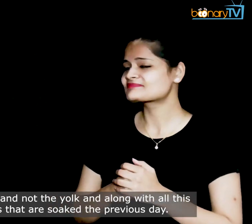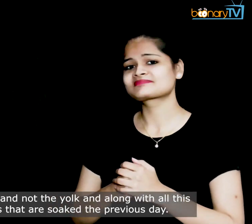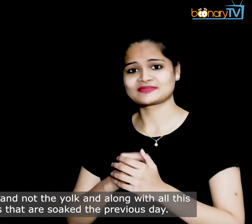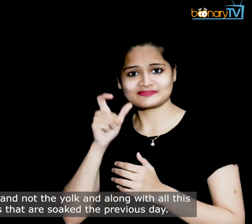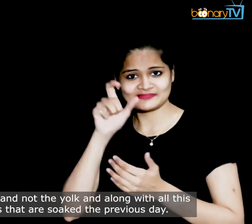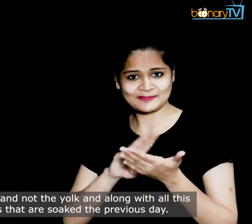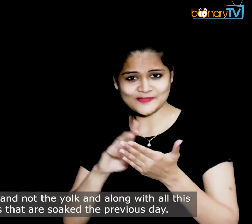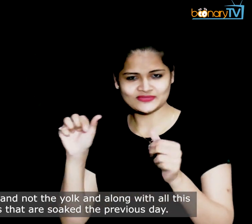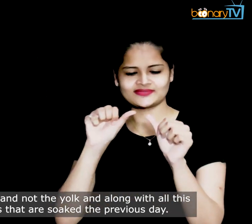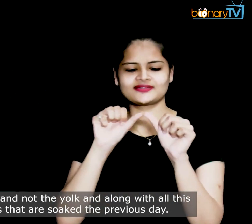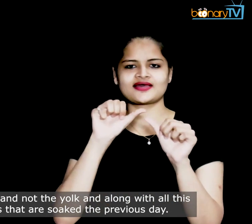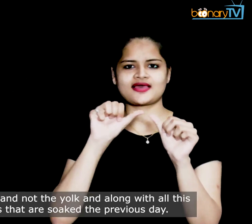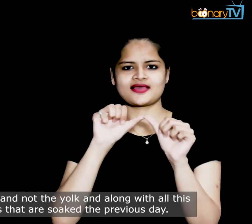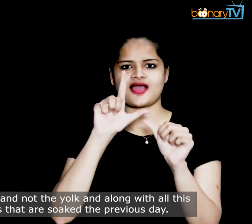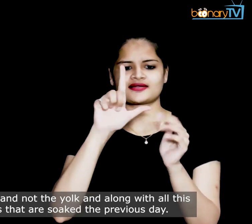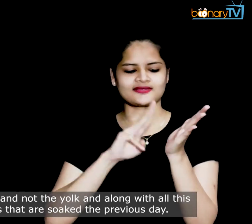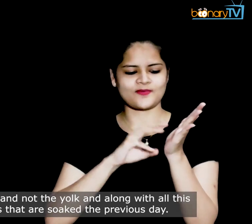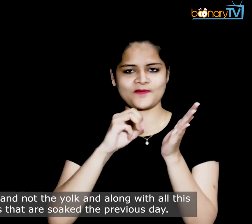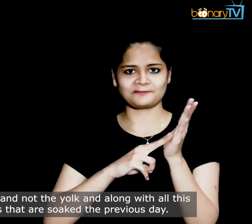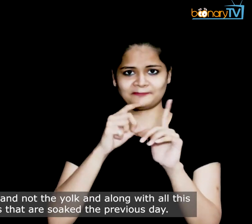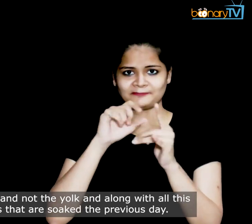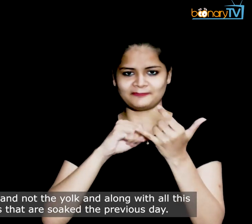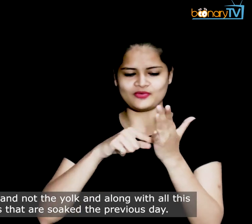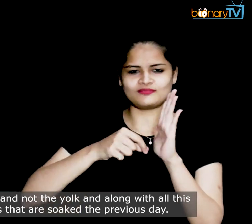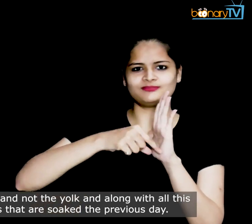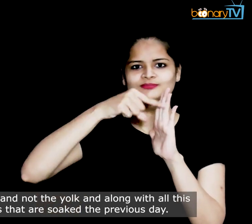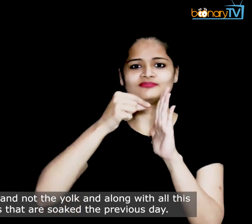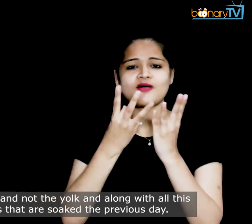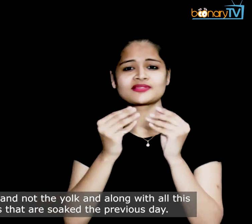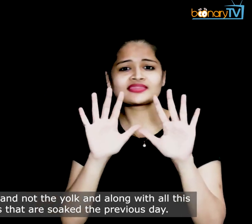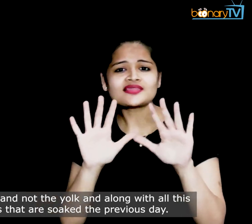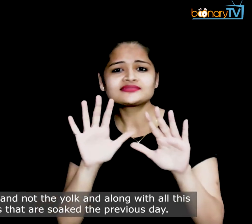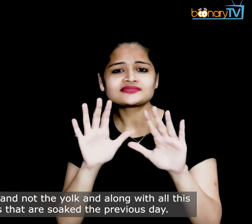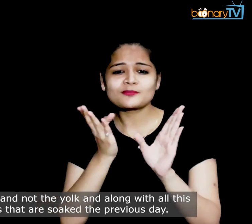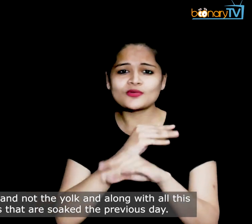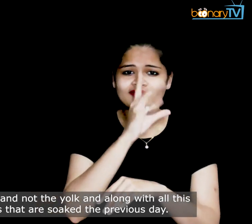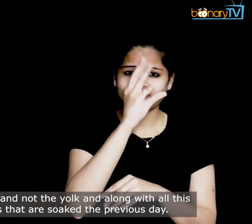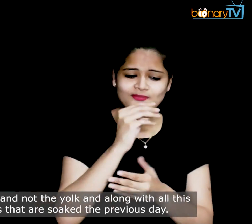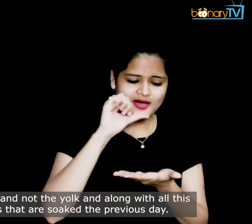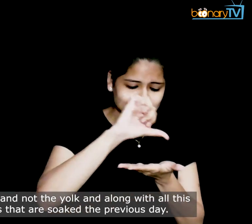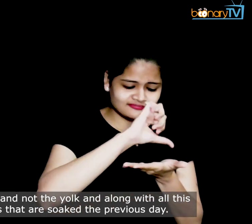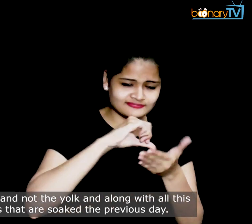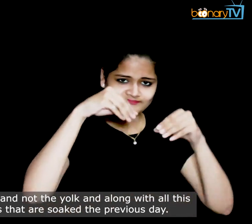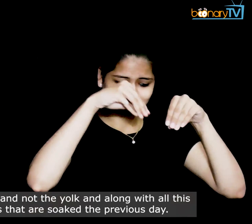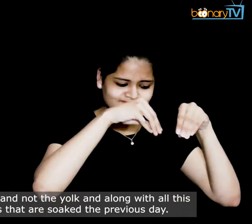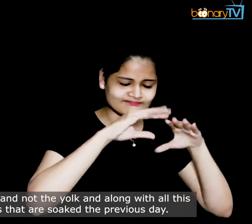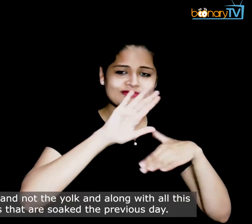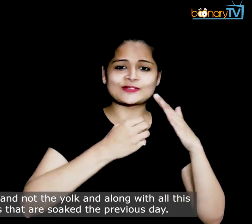with this he'll eat 10 almonds that are soaked the previous day